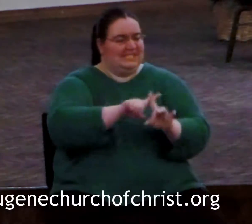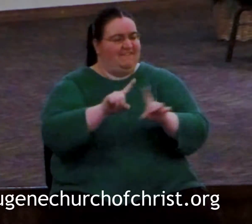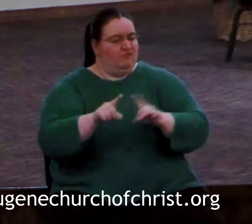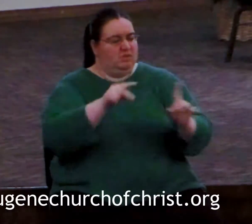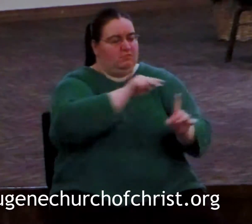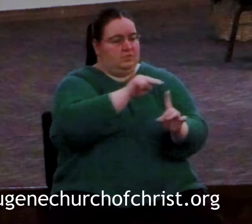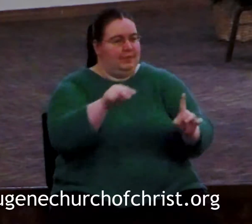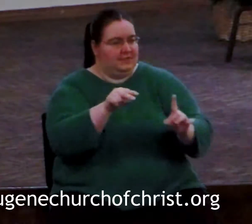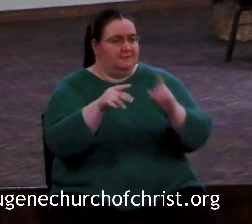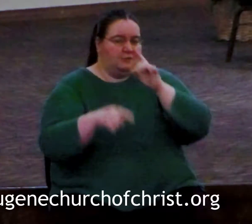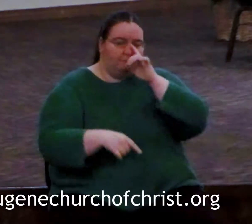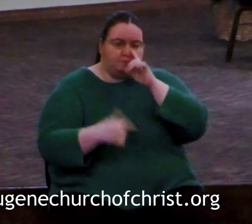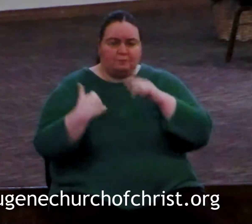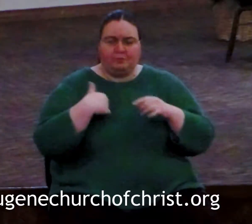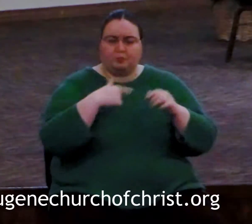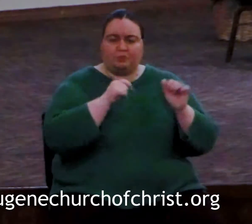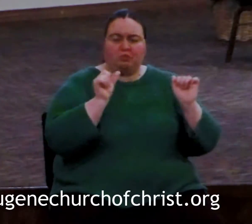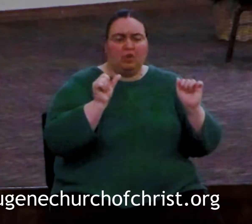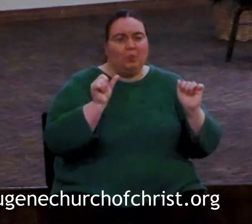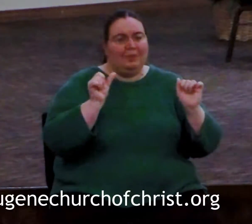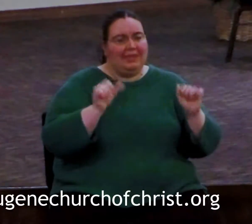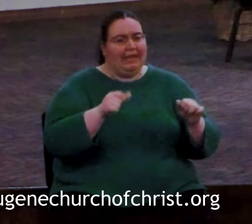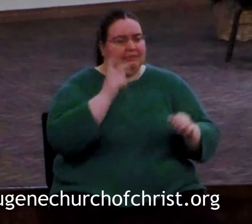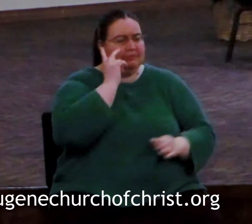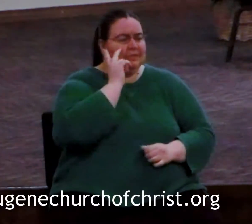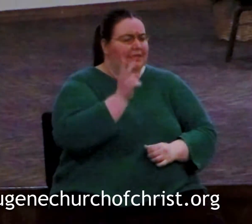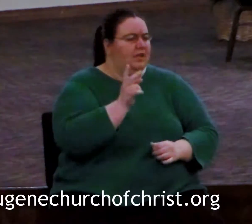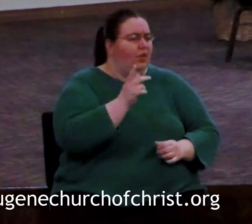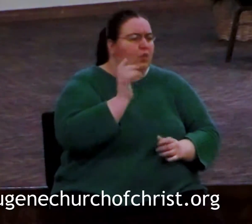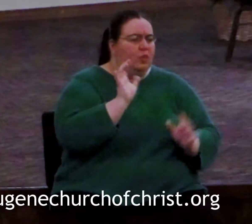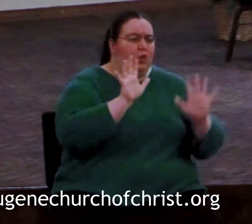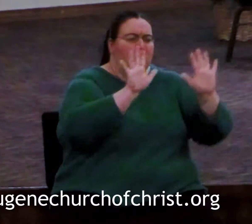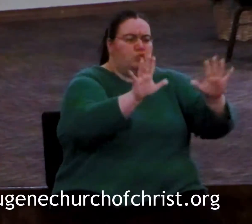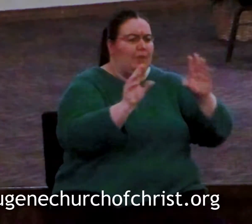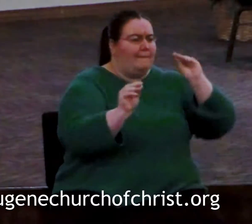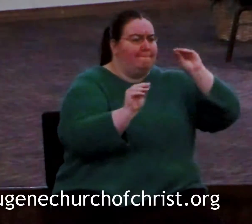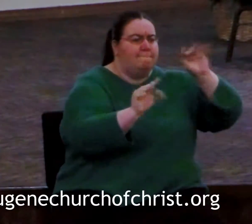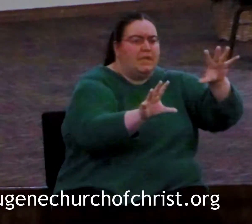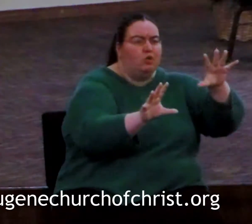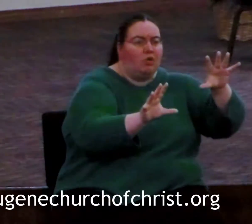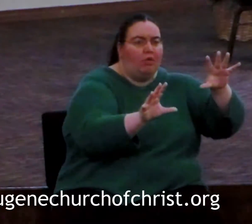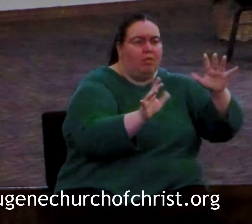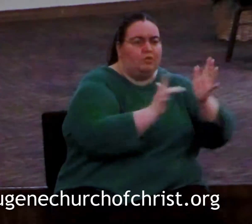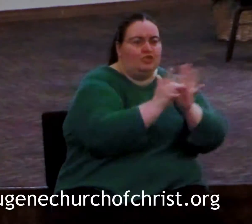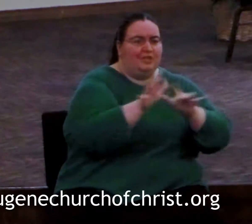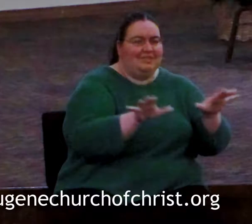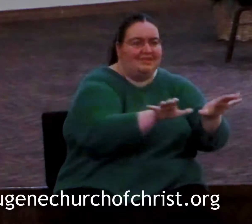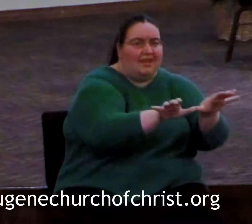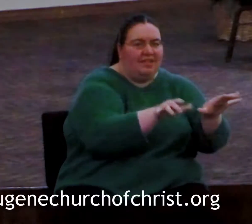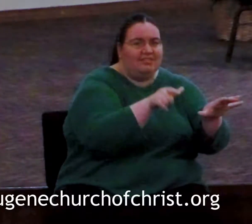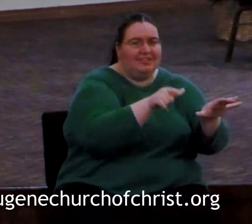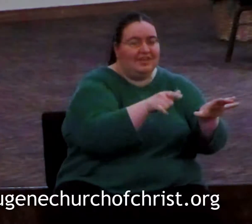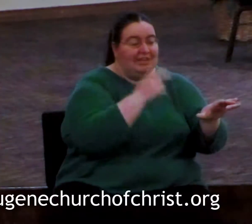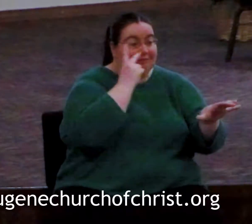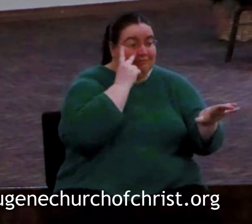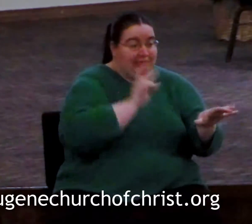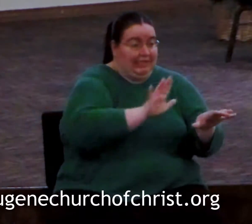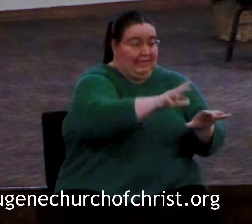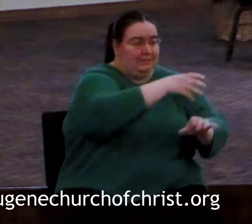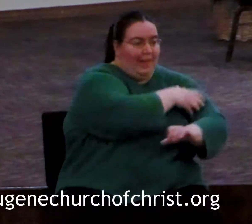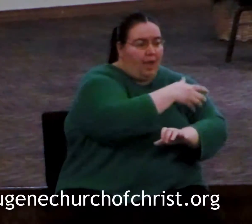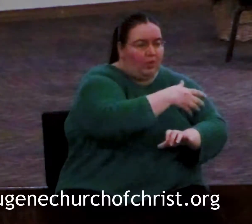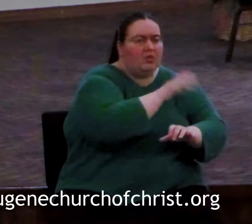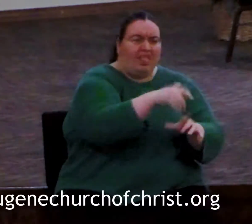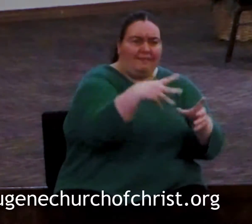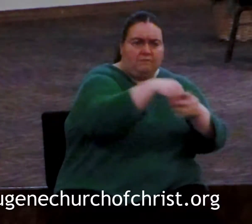face value of a great moment of miracle that Jesus does. We can see his power over nature, and that is